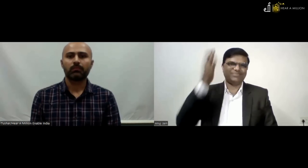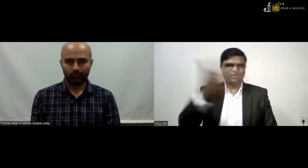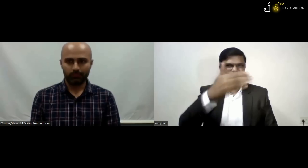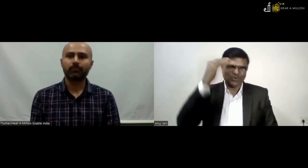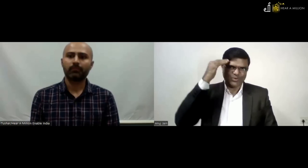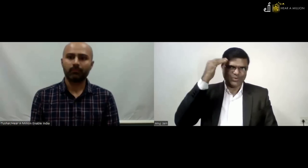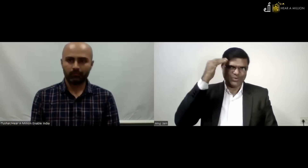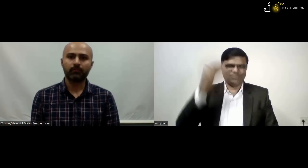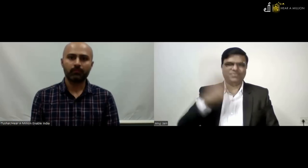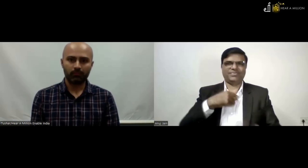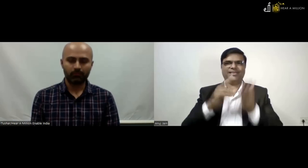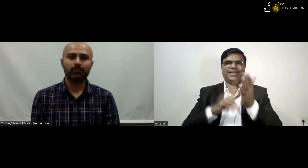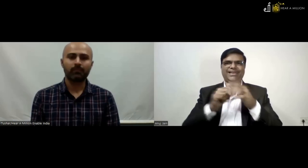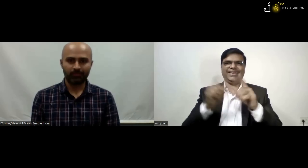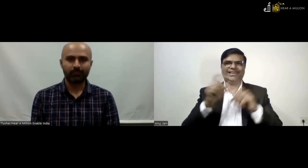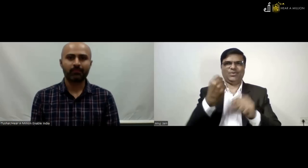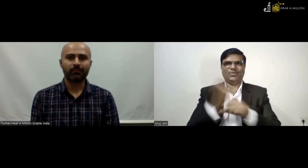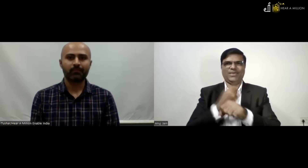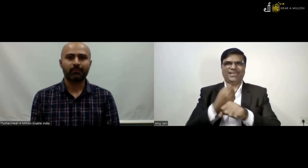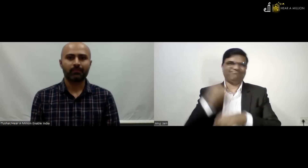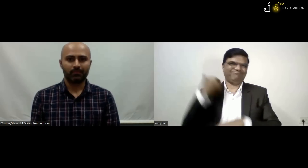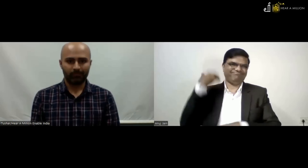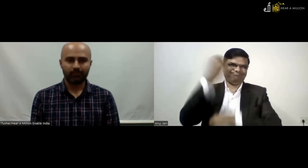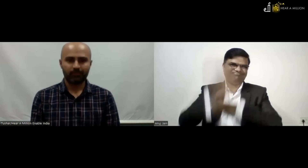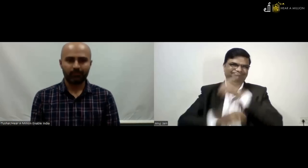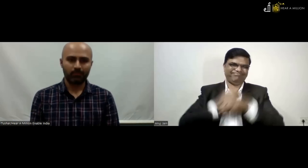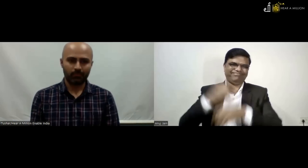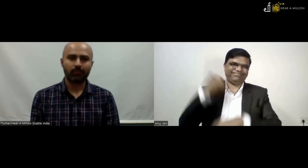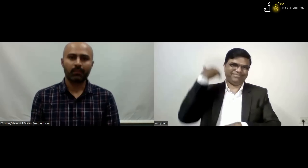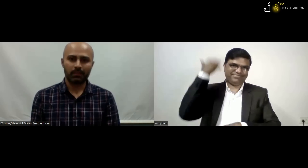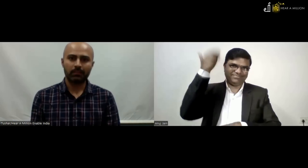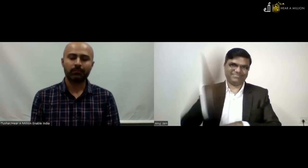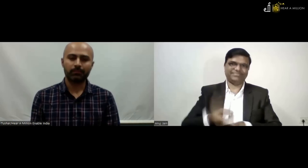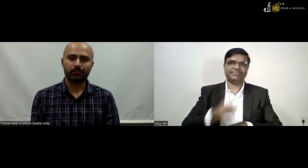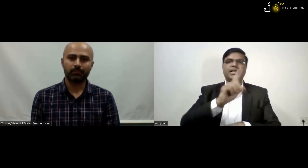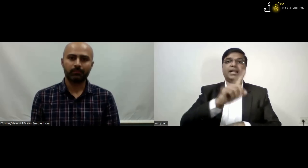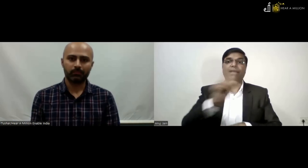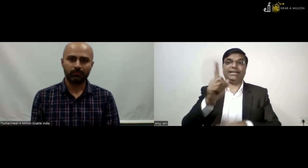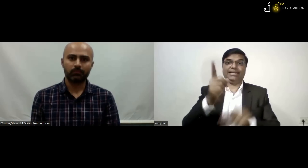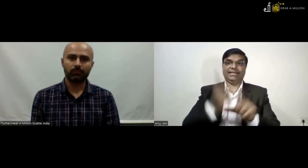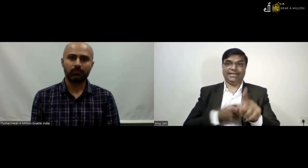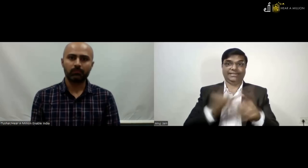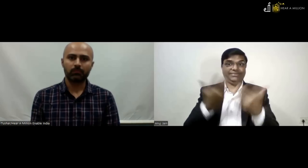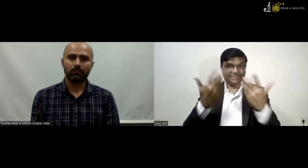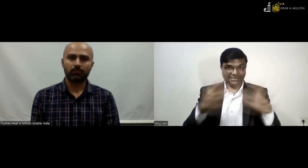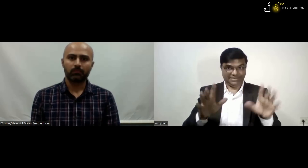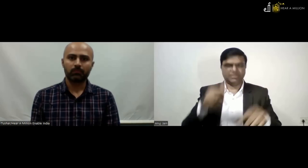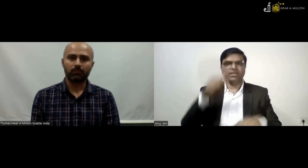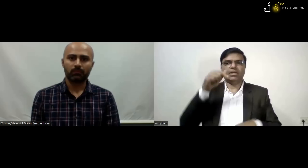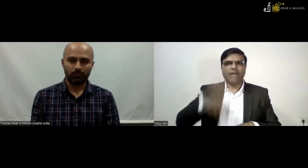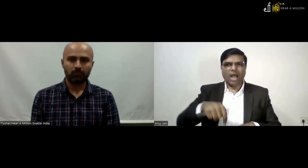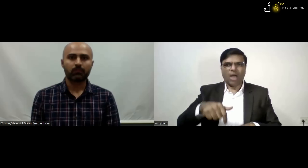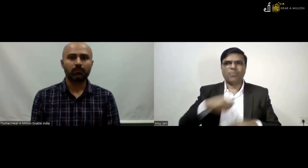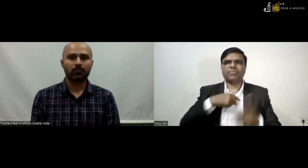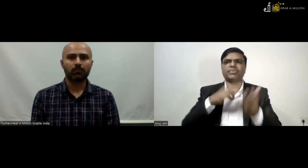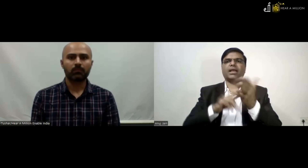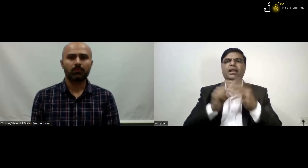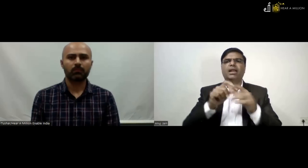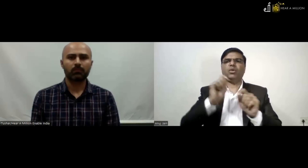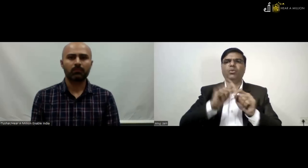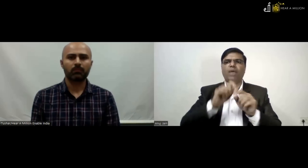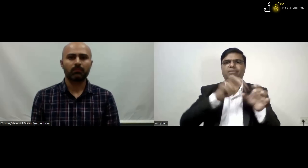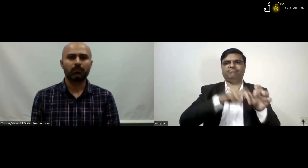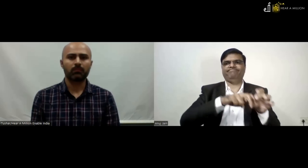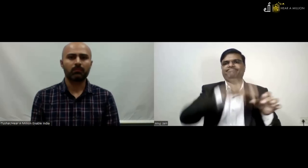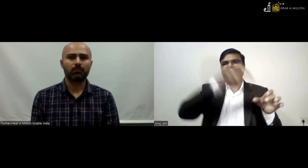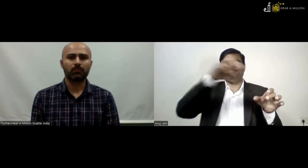So for this important topic about driving license for deaf people in India, I am Anuj. I have been working for almost 11